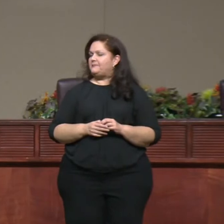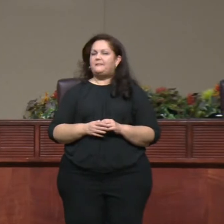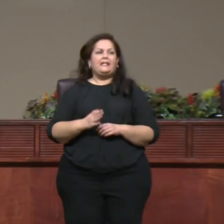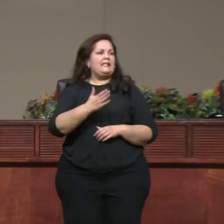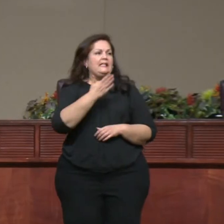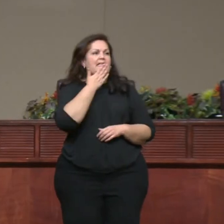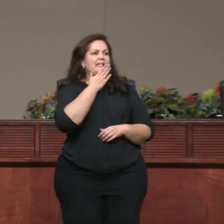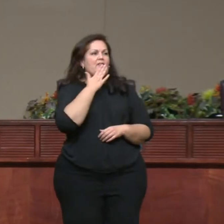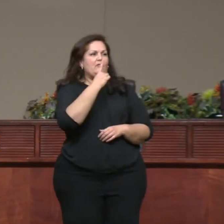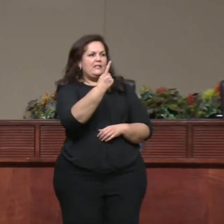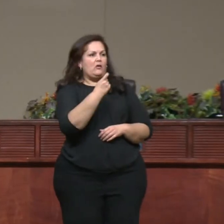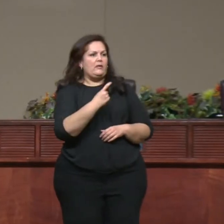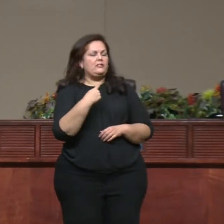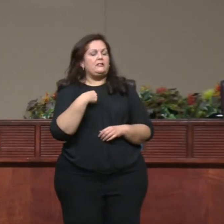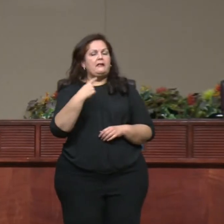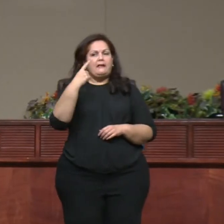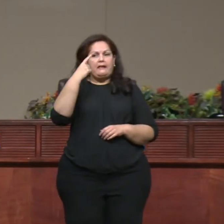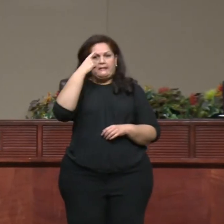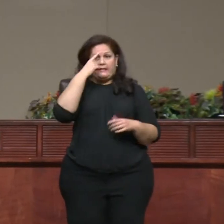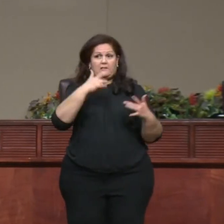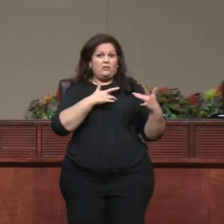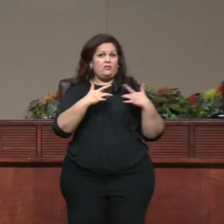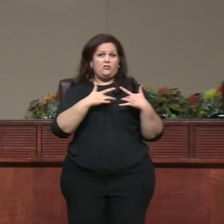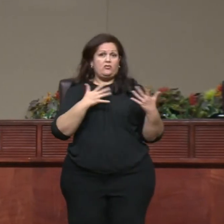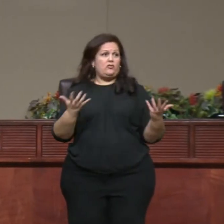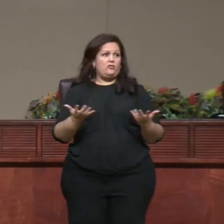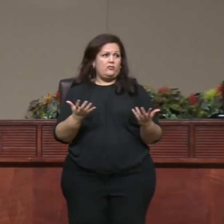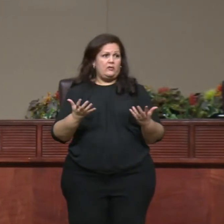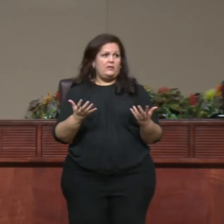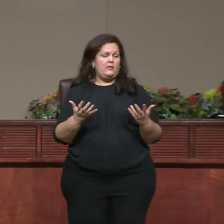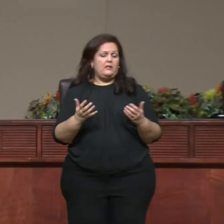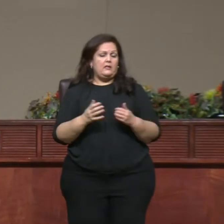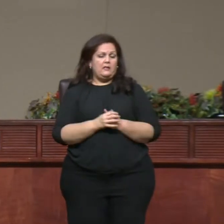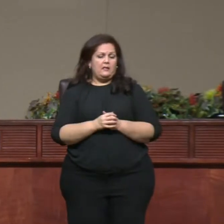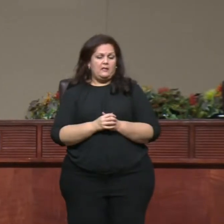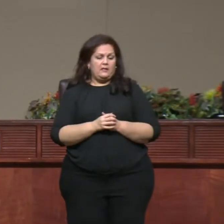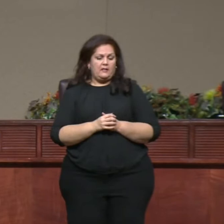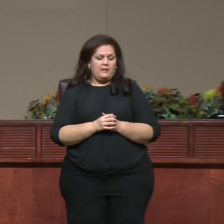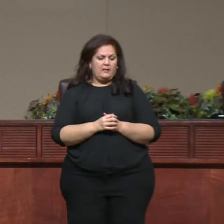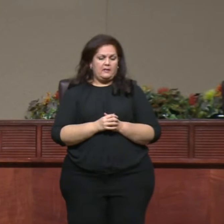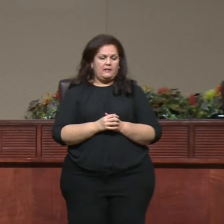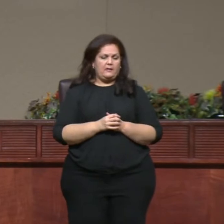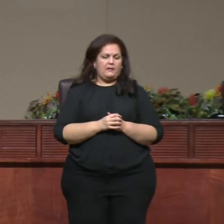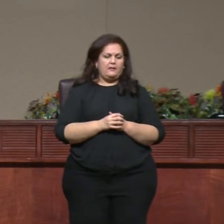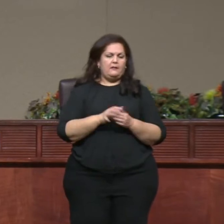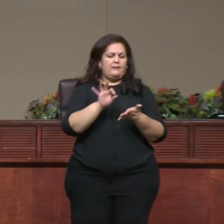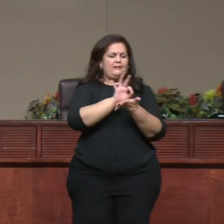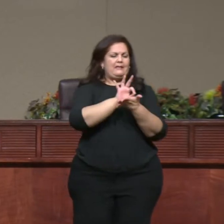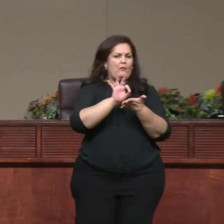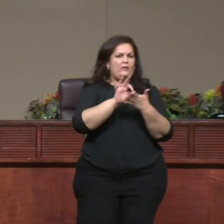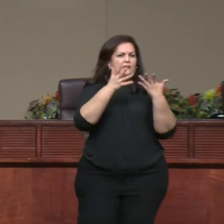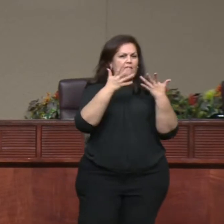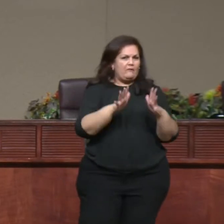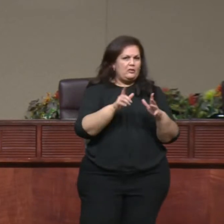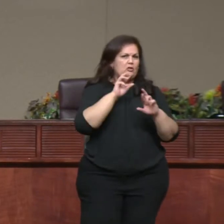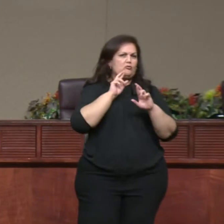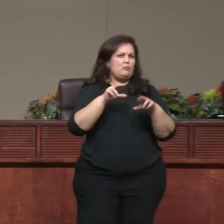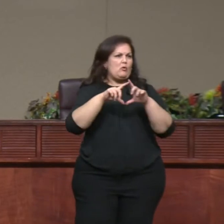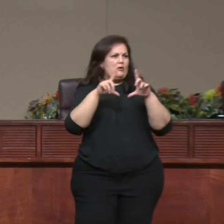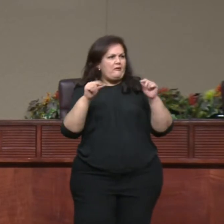it. Thank you for the question. I think the concern was as a result of the end of the 9 weeks and the report cards that came